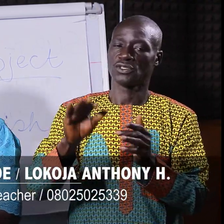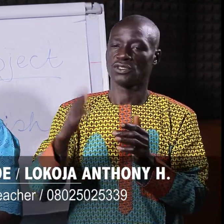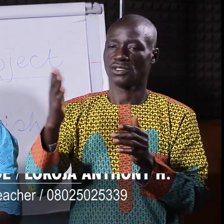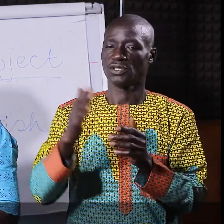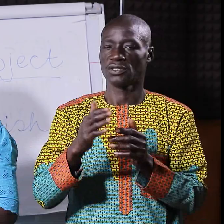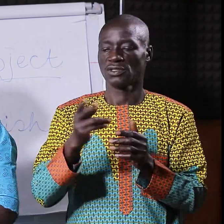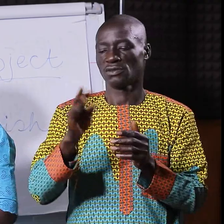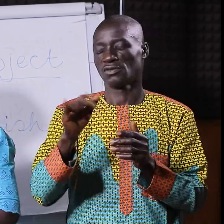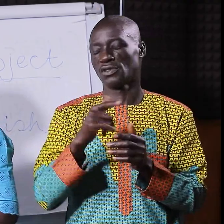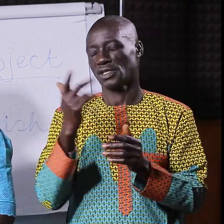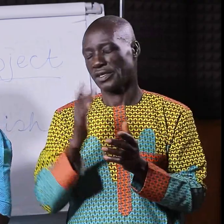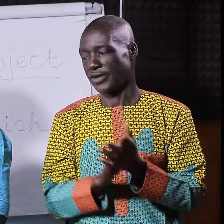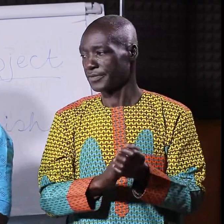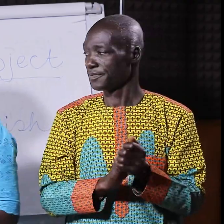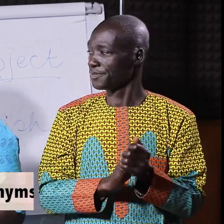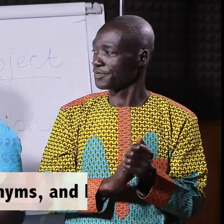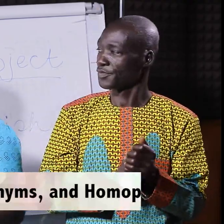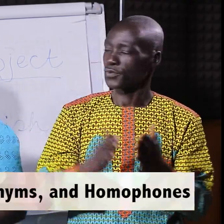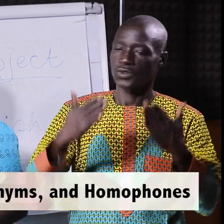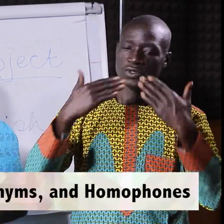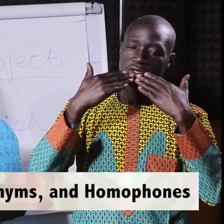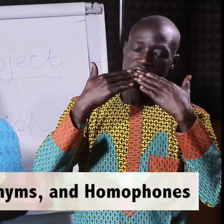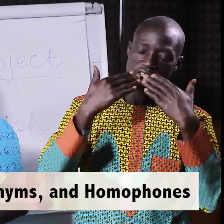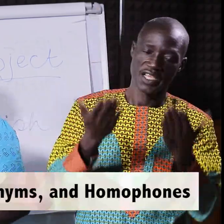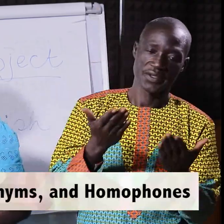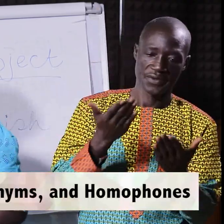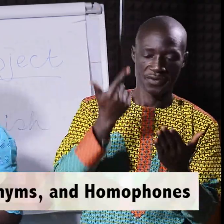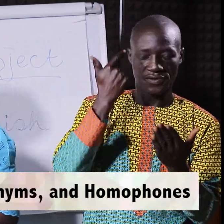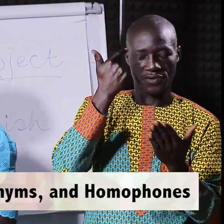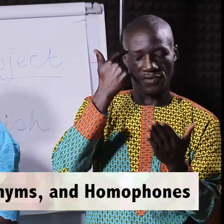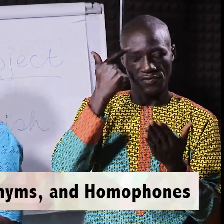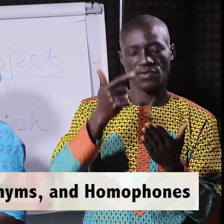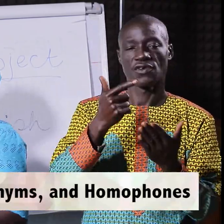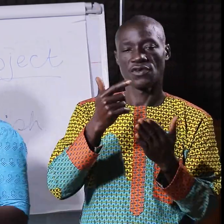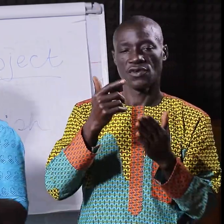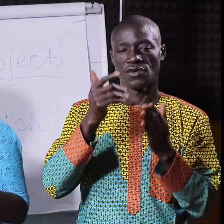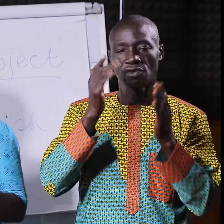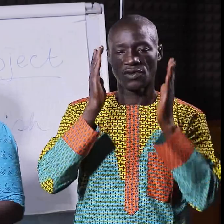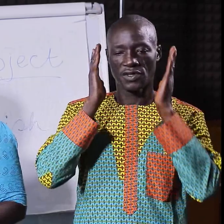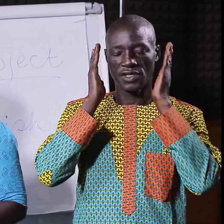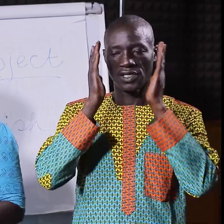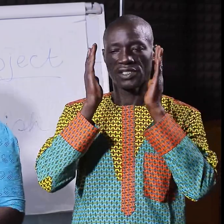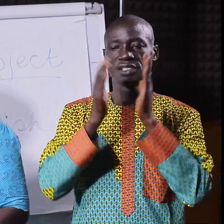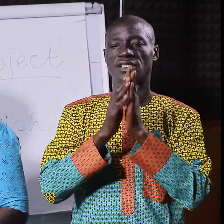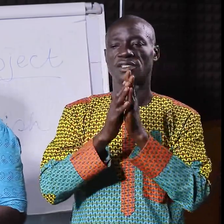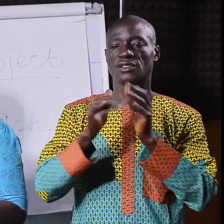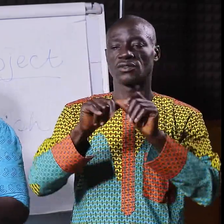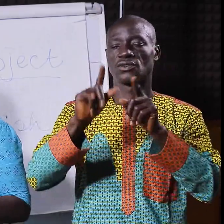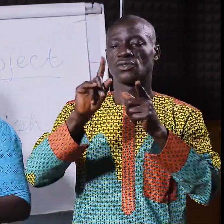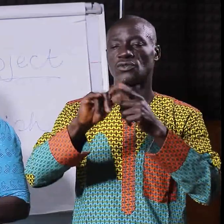amazon.com.homonyms, homophones, and homographs, vocabulary builder, English word power, volume 3 by Manik